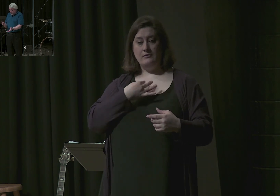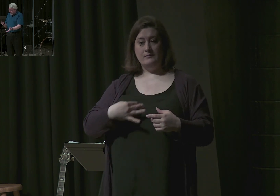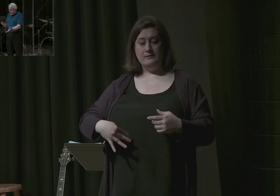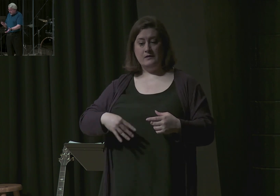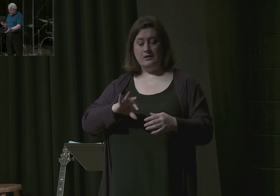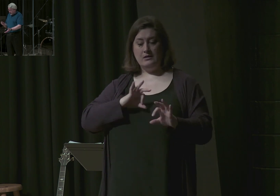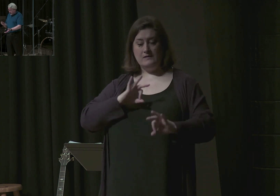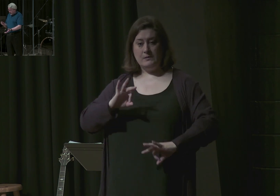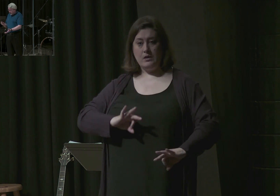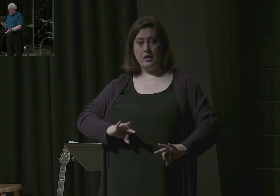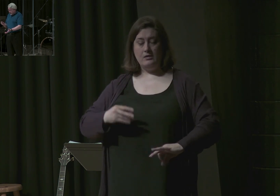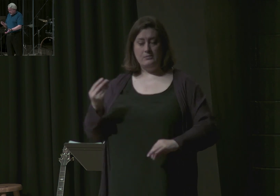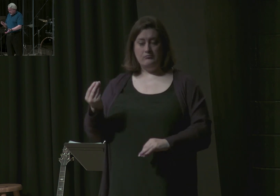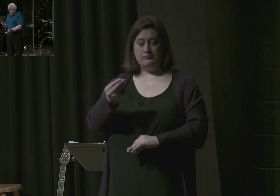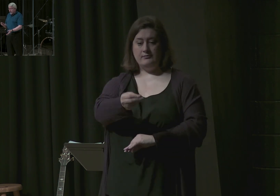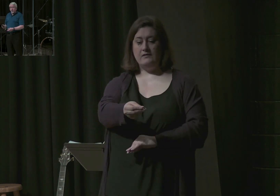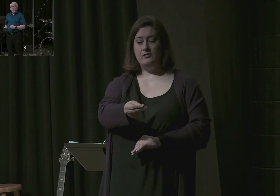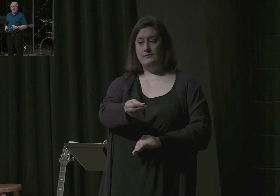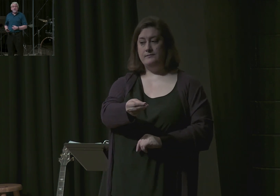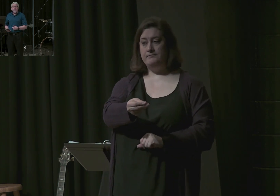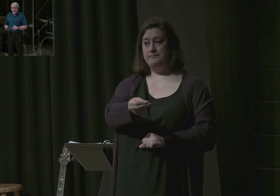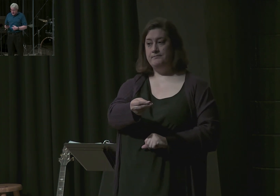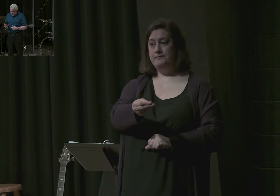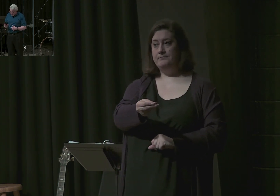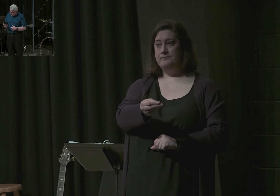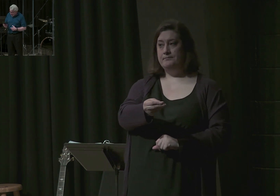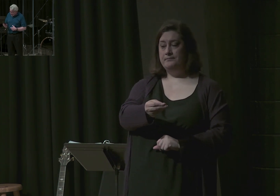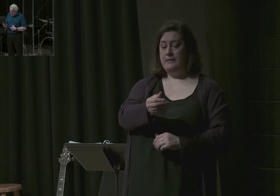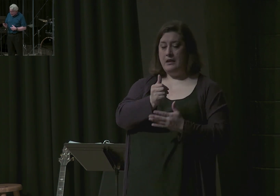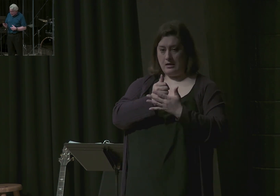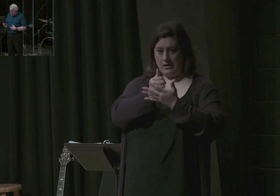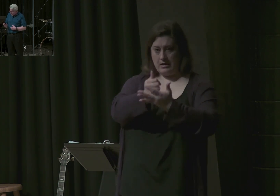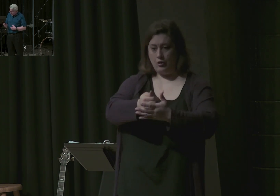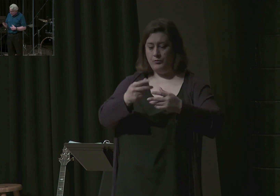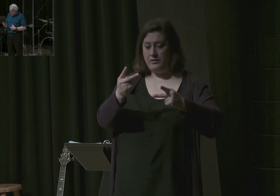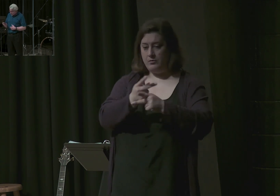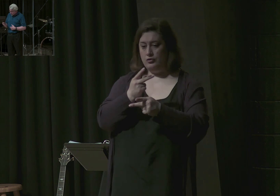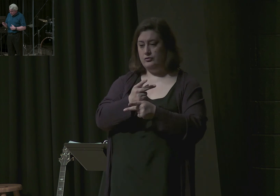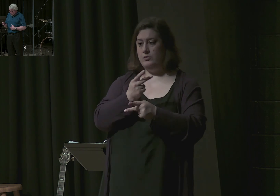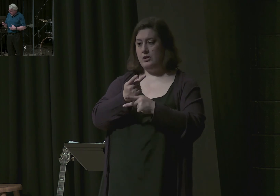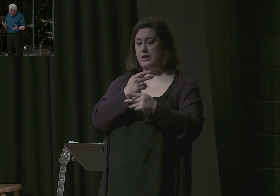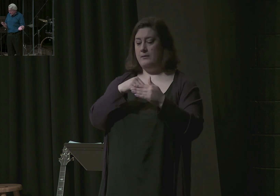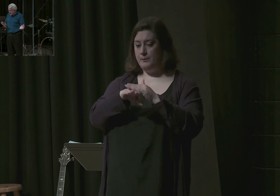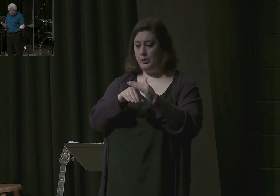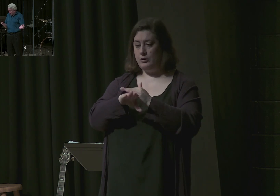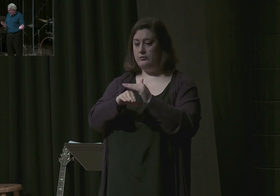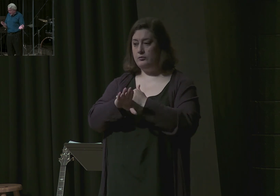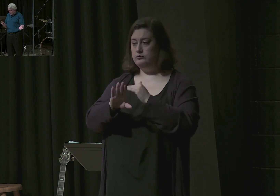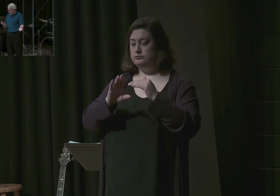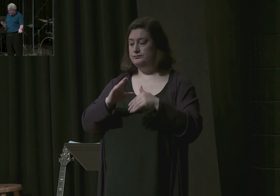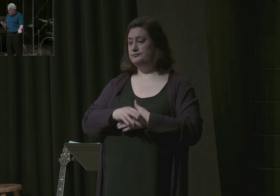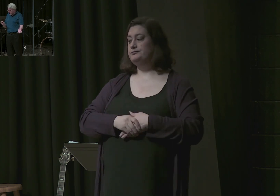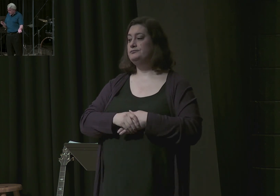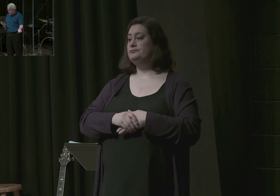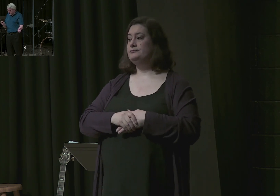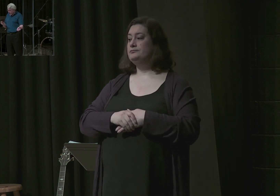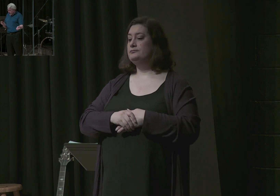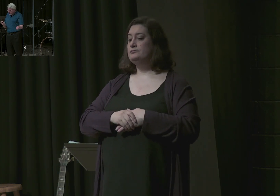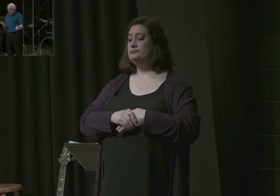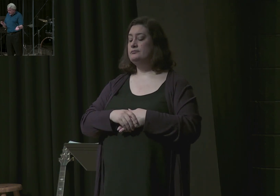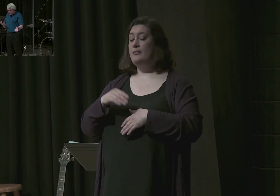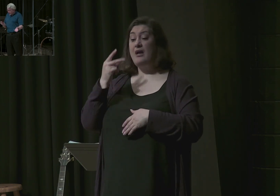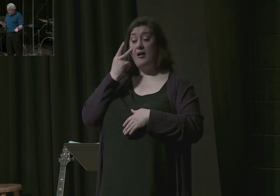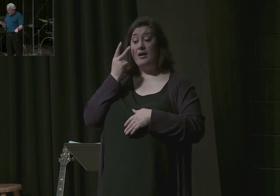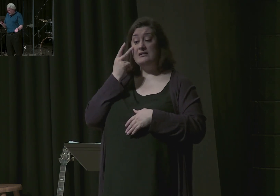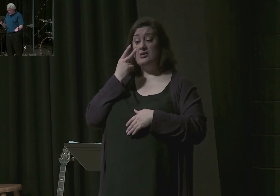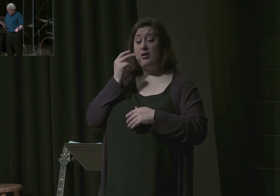he's given them to me. The breeding season of the flock, I lifted up my eyes and saw in a dream